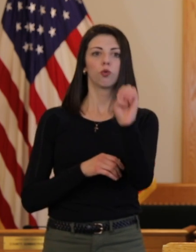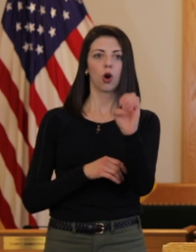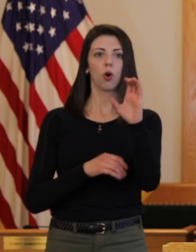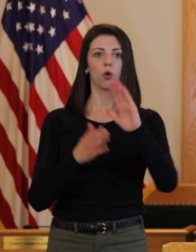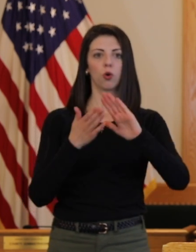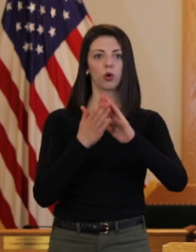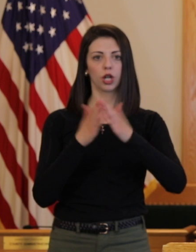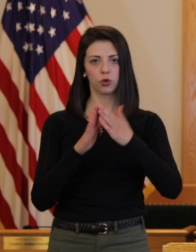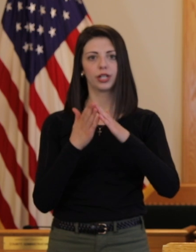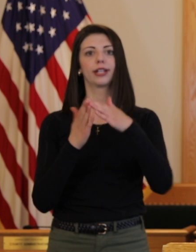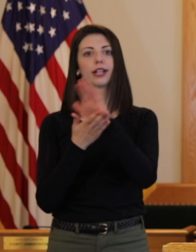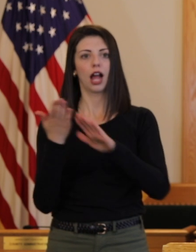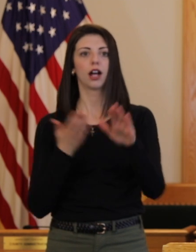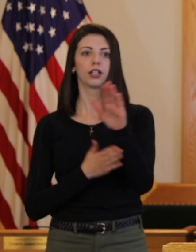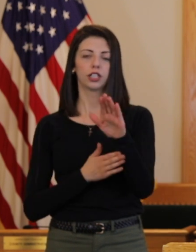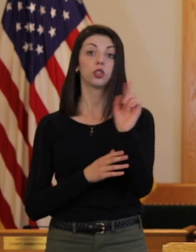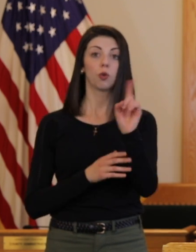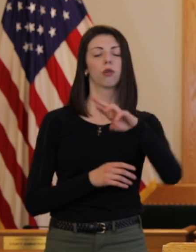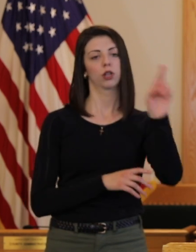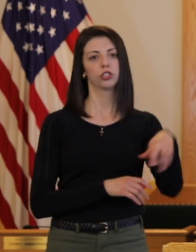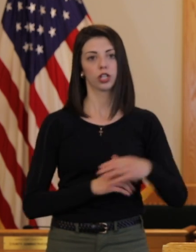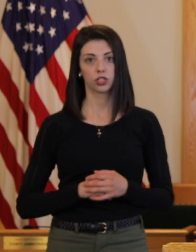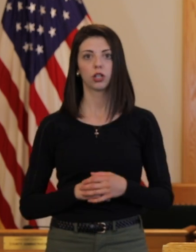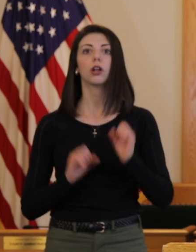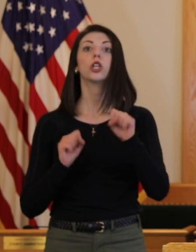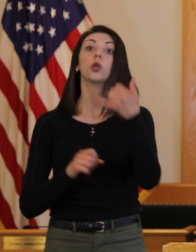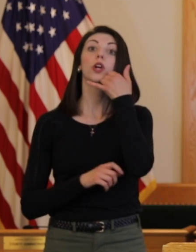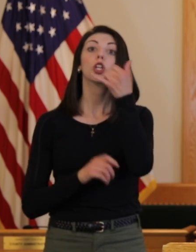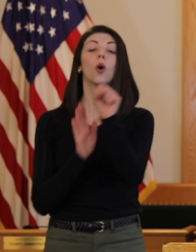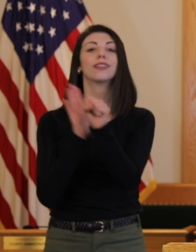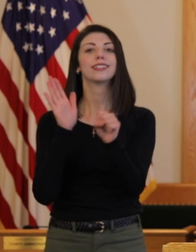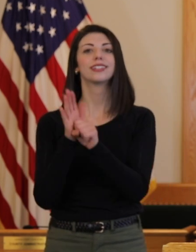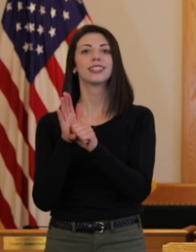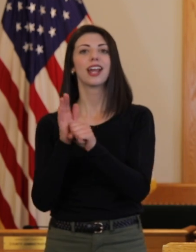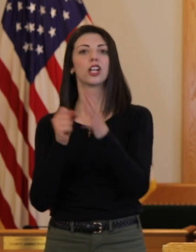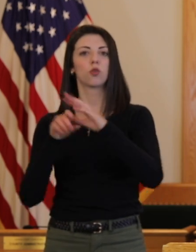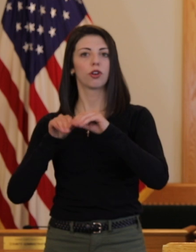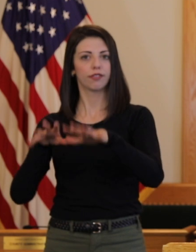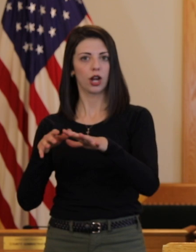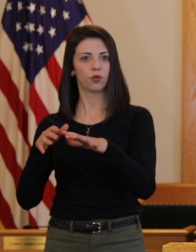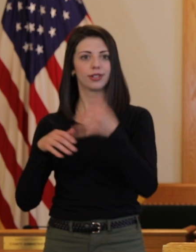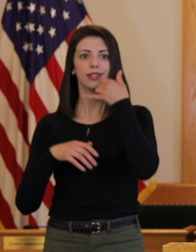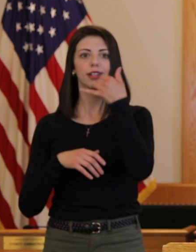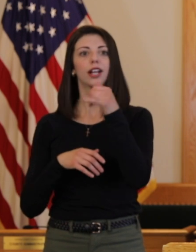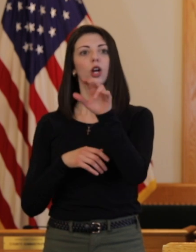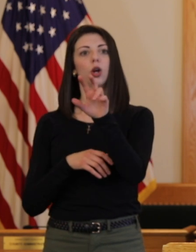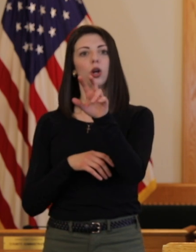appointment at one of these state testing sites, call the state COVID-19 hotline at